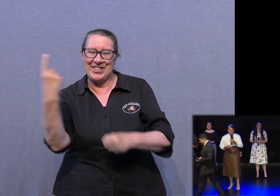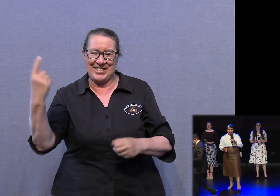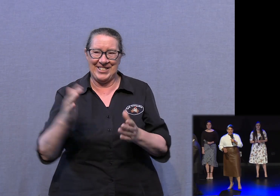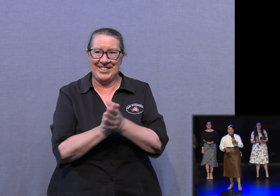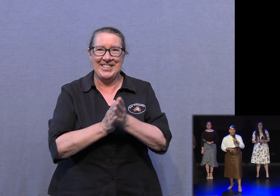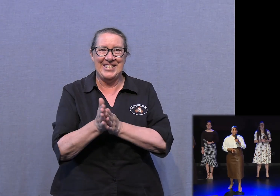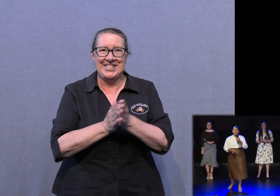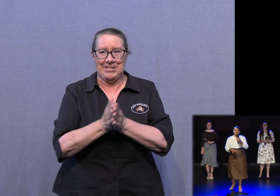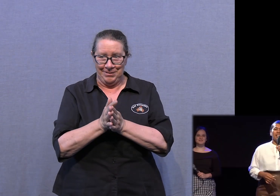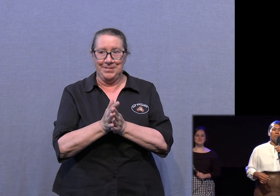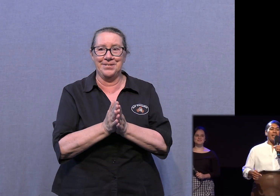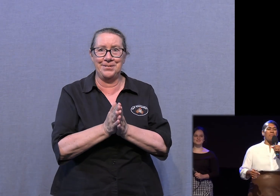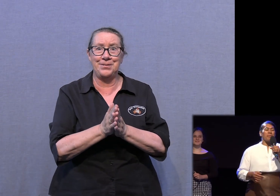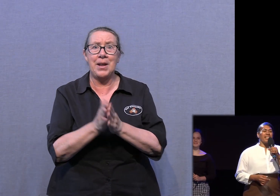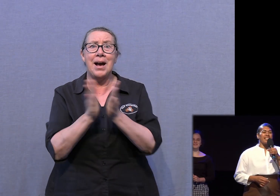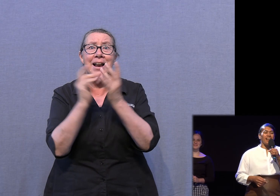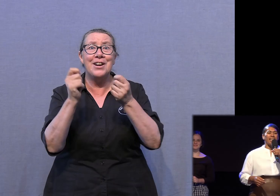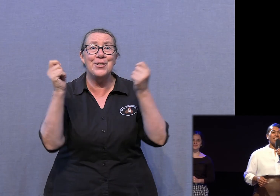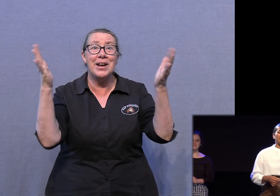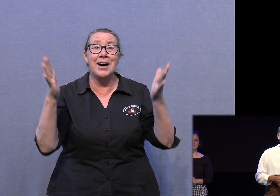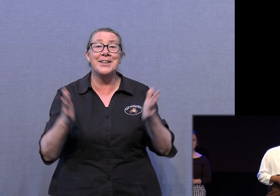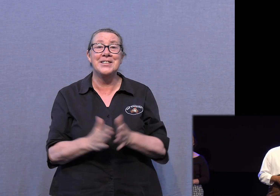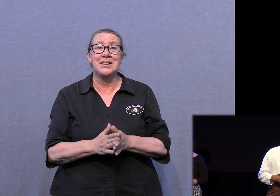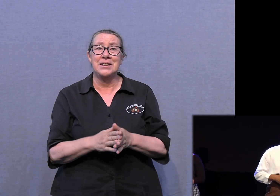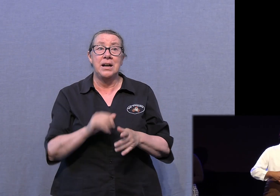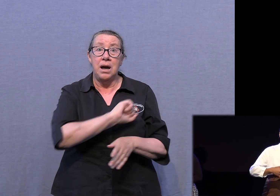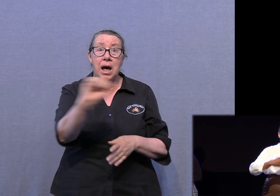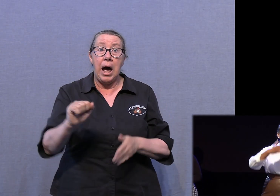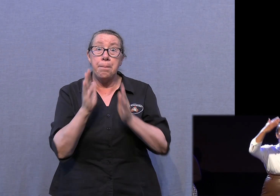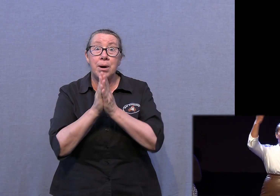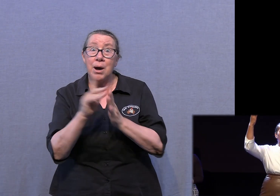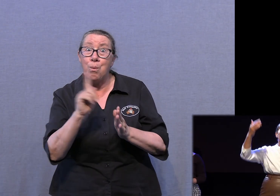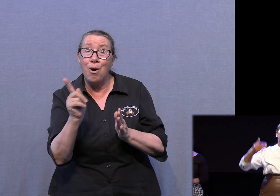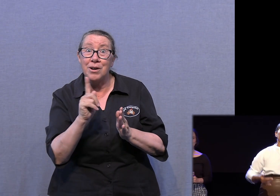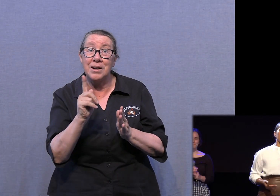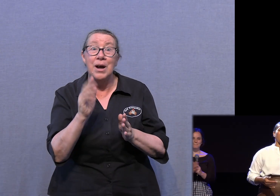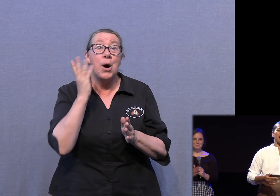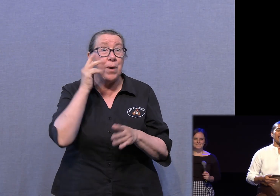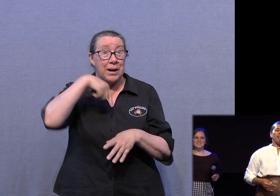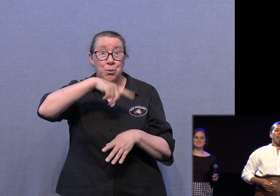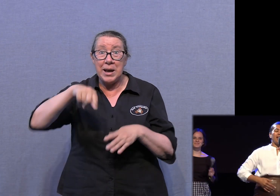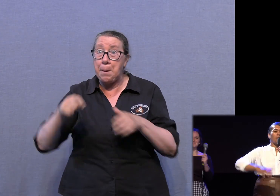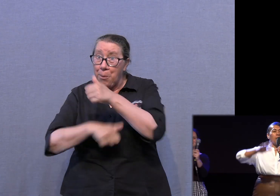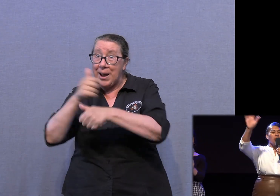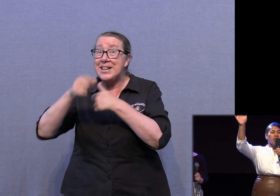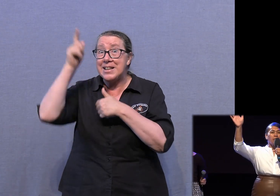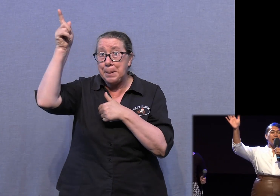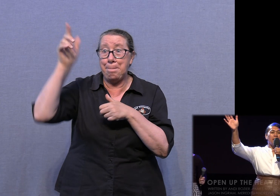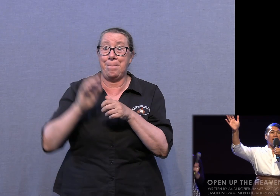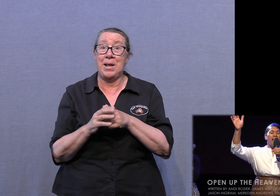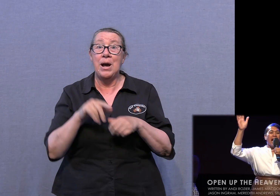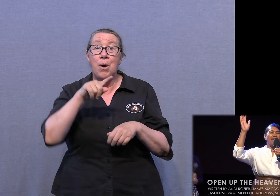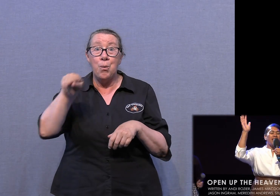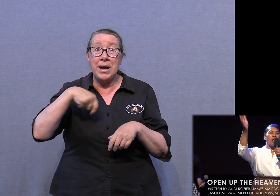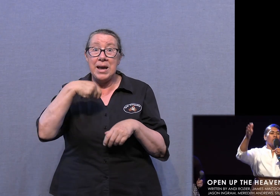Amen. Hallelujah. Let it be our prayer tonight that as we lift our praises unto God, as we worship